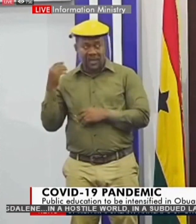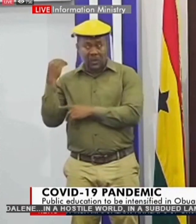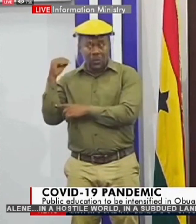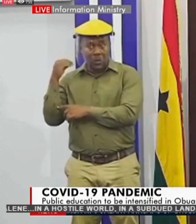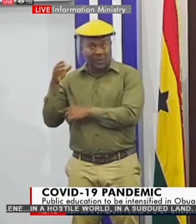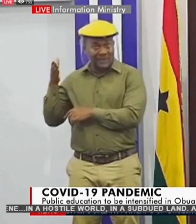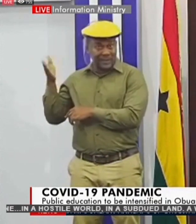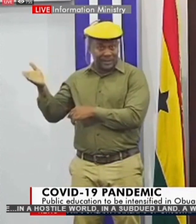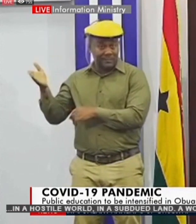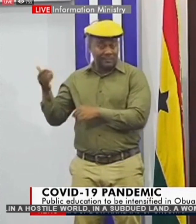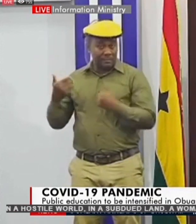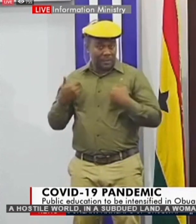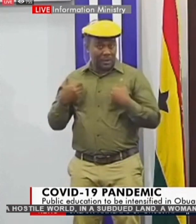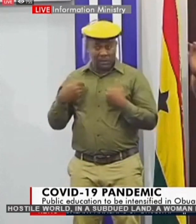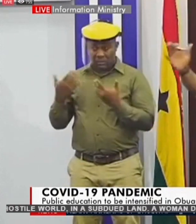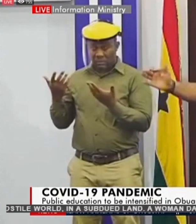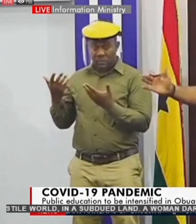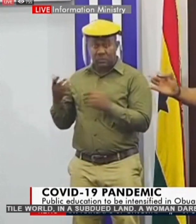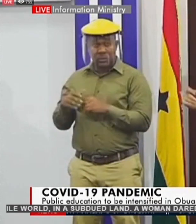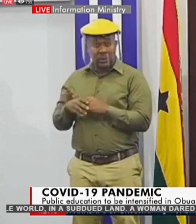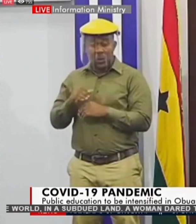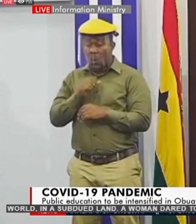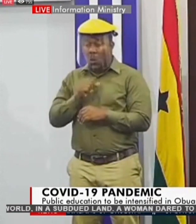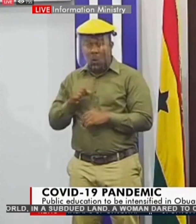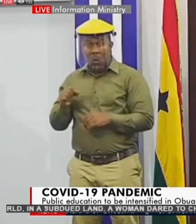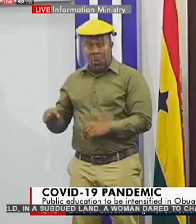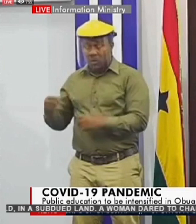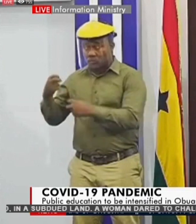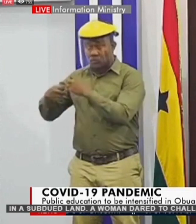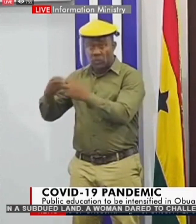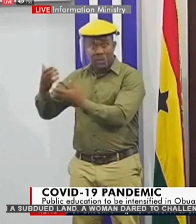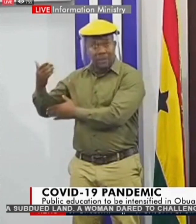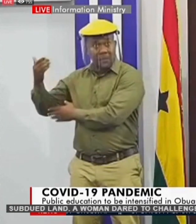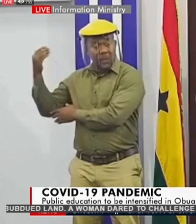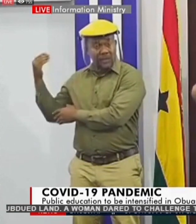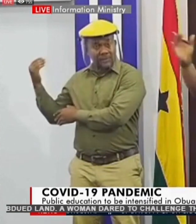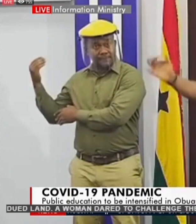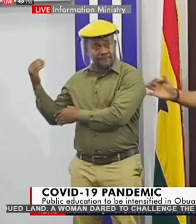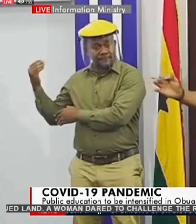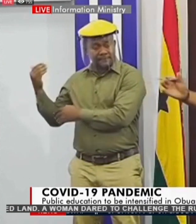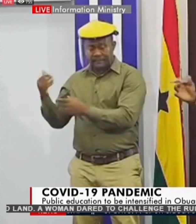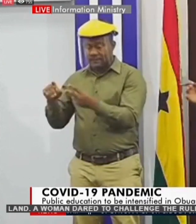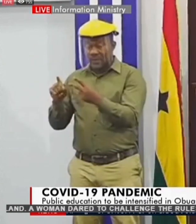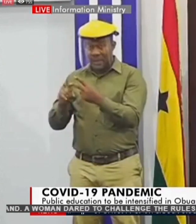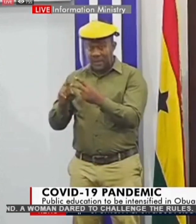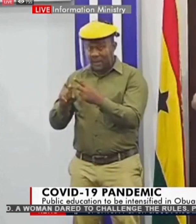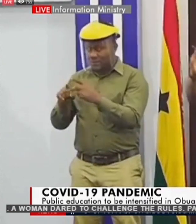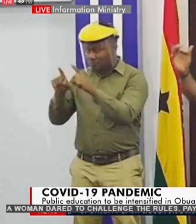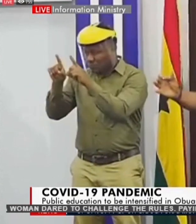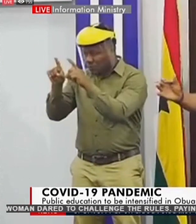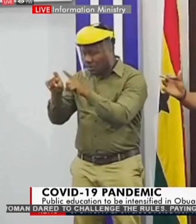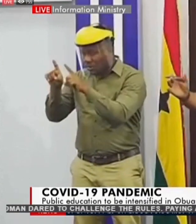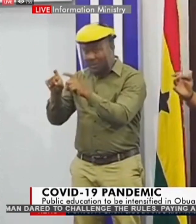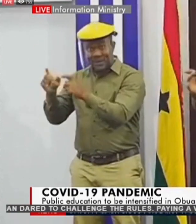Obuasi, for the old cases, an aggressive retesting of